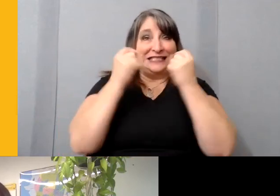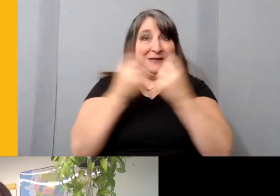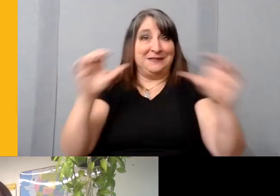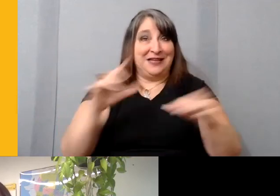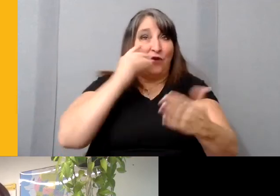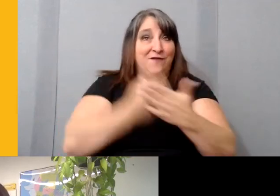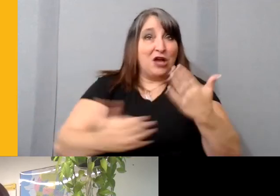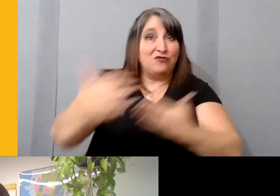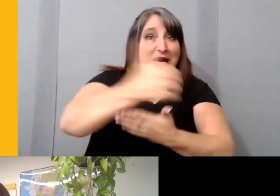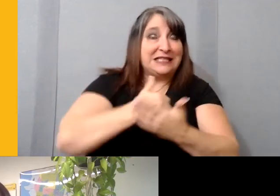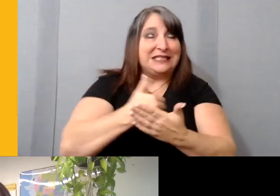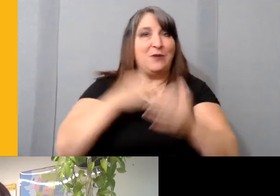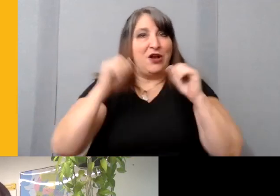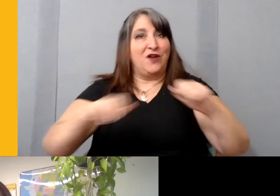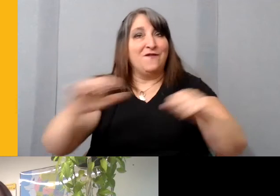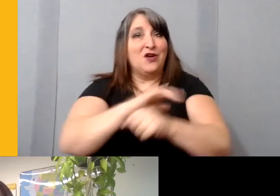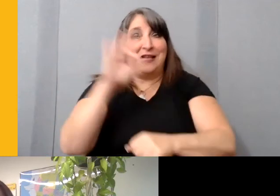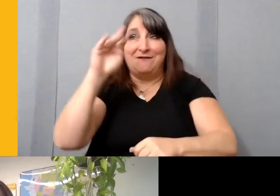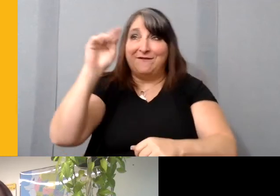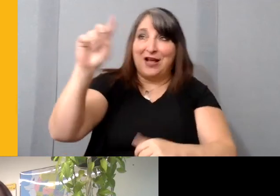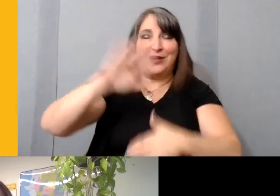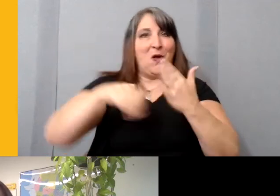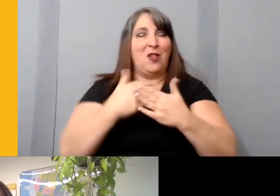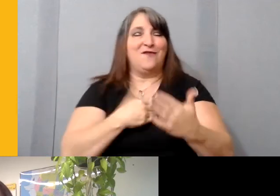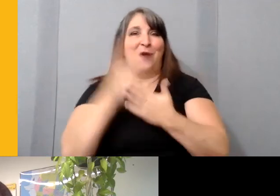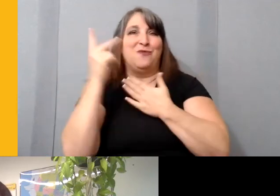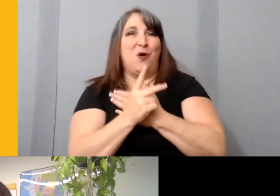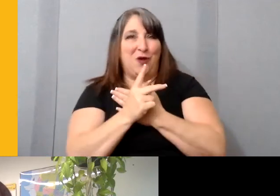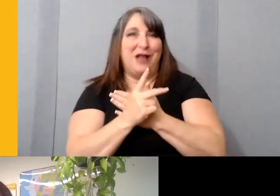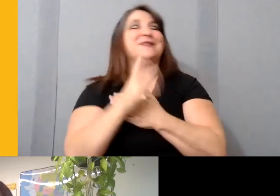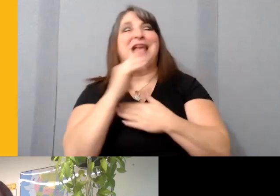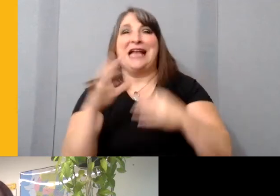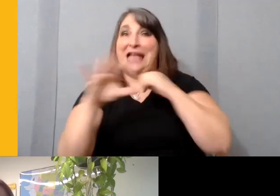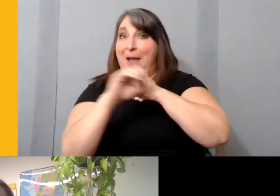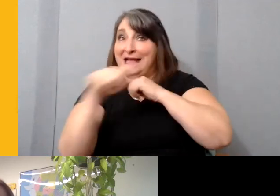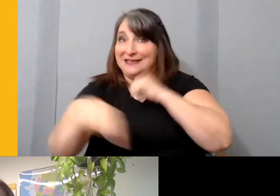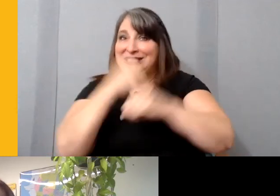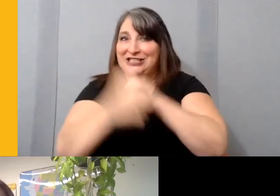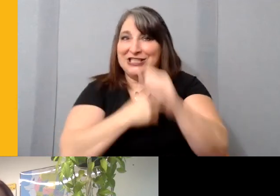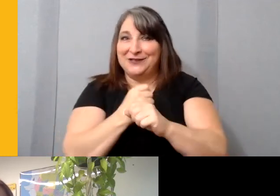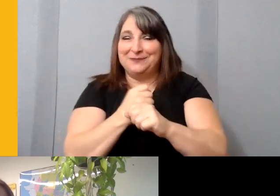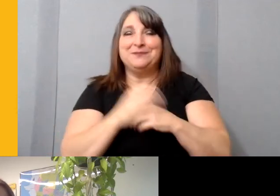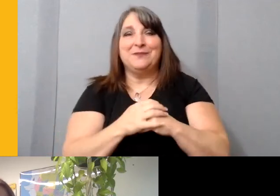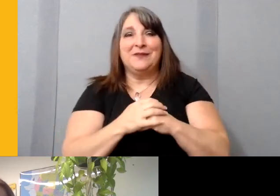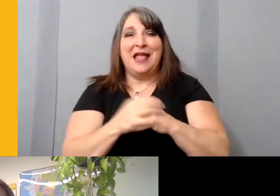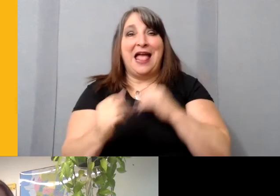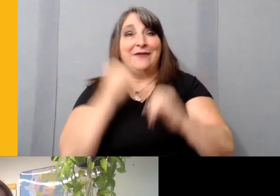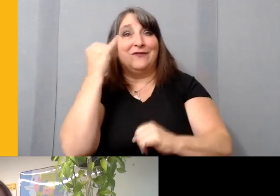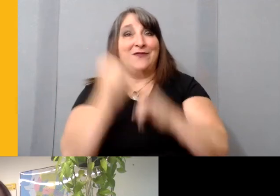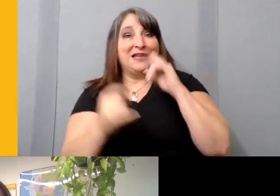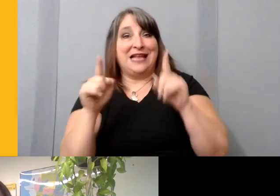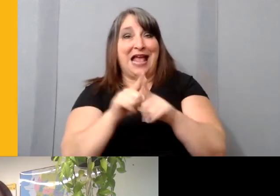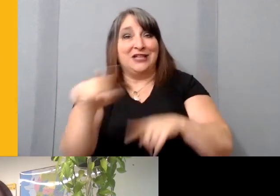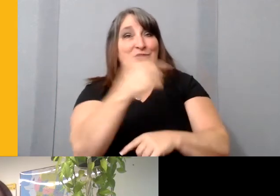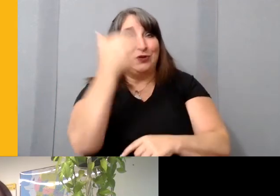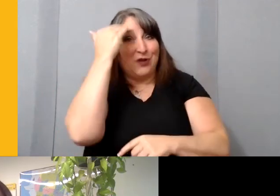were able to fully fund all our amazing programs and campaigns this year. And finally, as you all know,